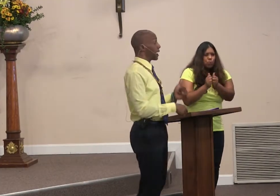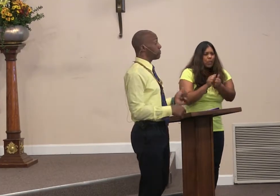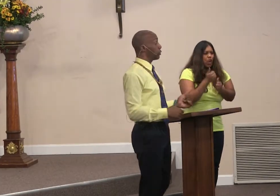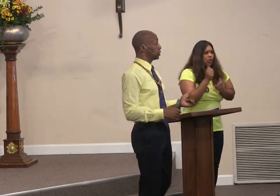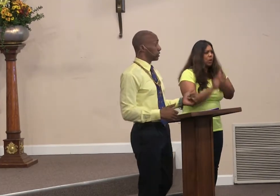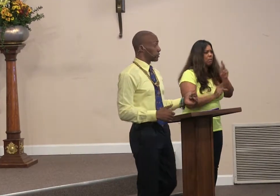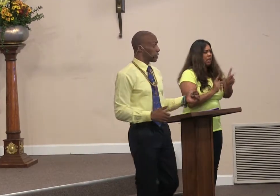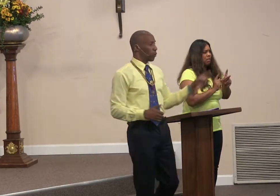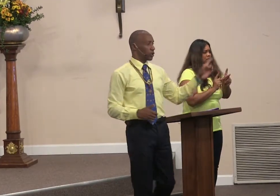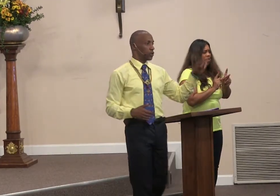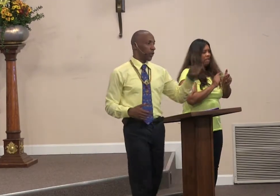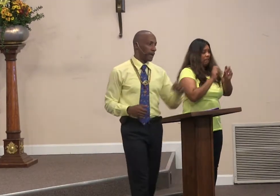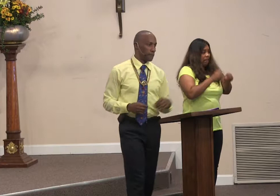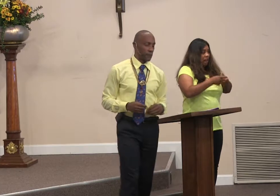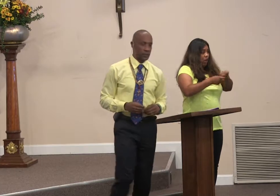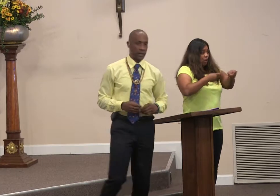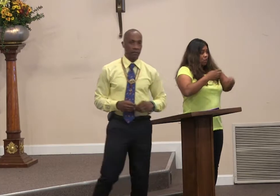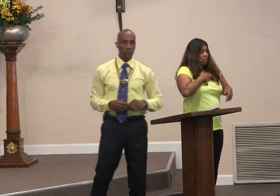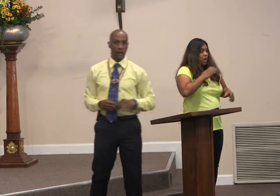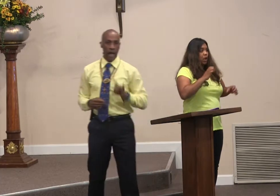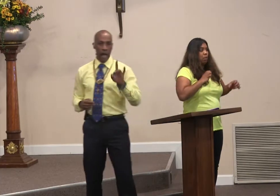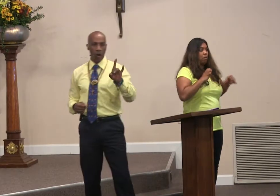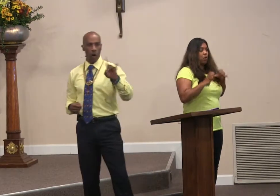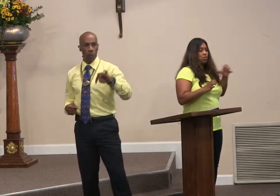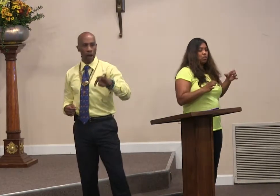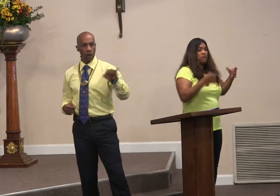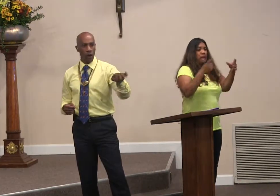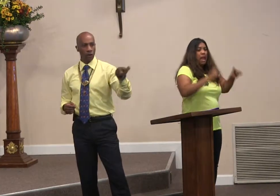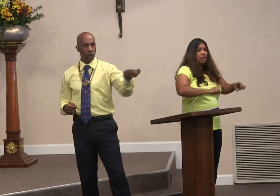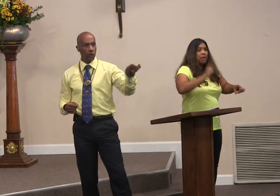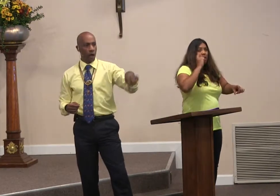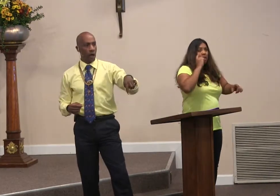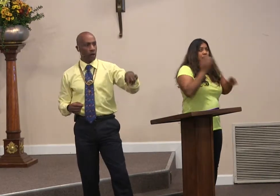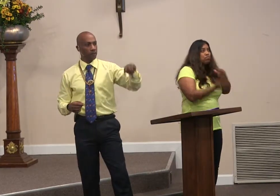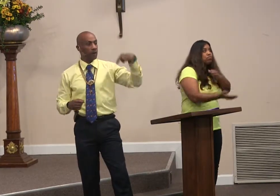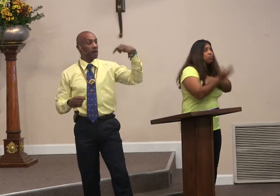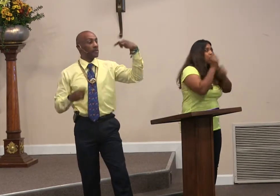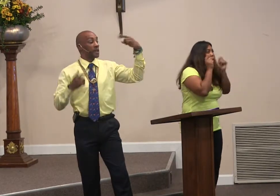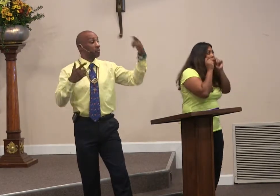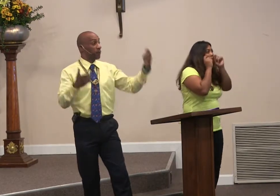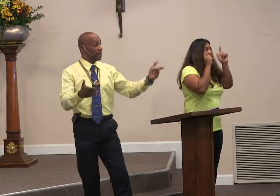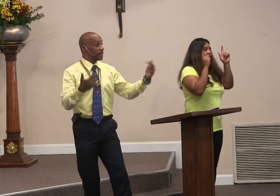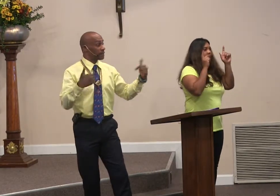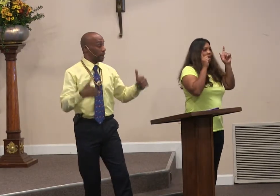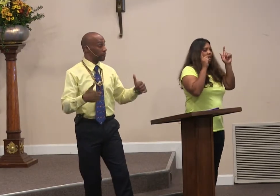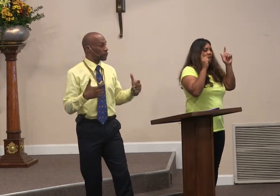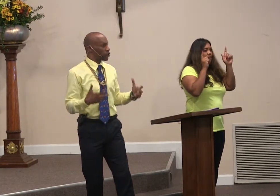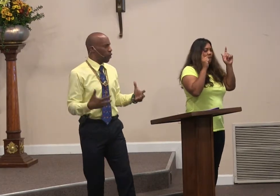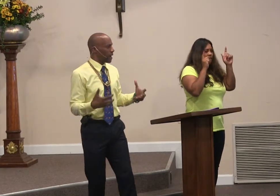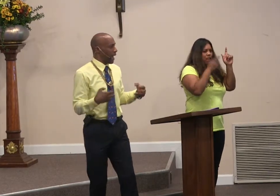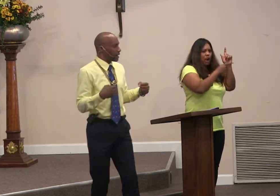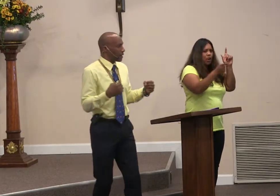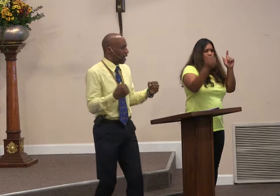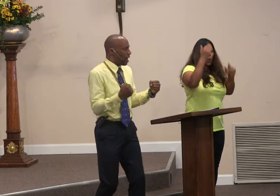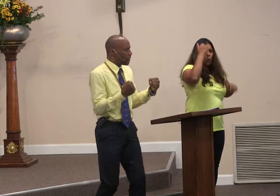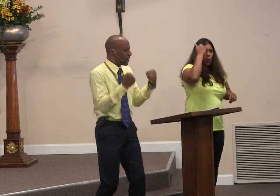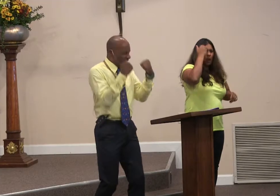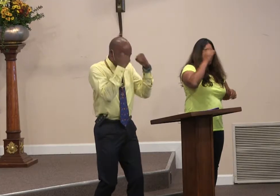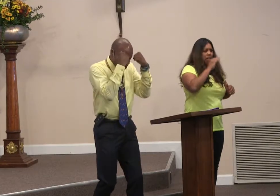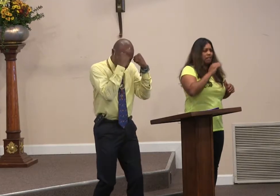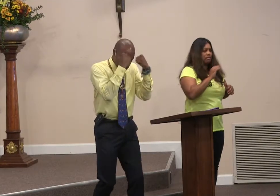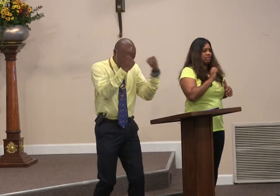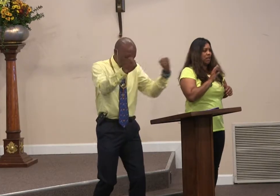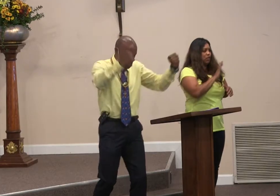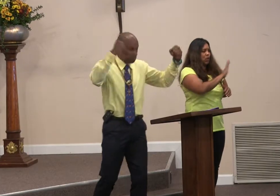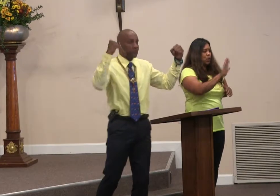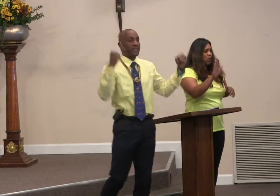steward of my emotions? When you wake up first thing in the morning, how aware are you of the abundance of joy and love